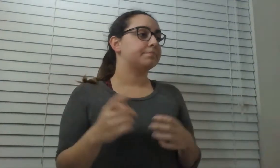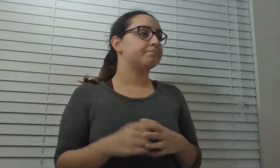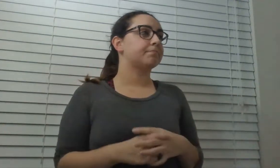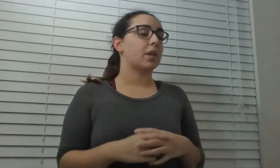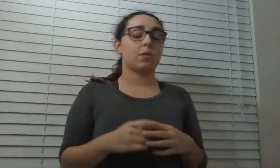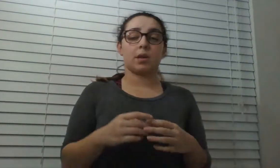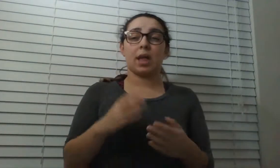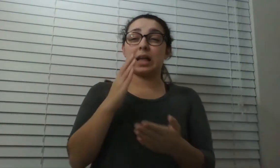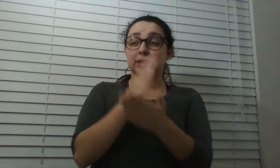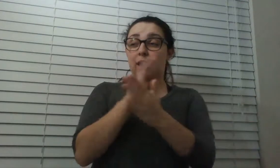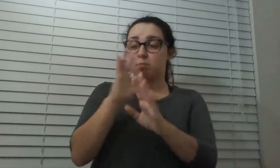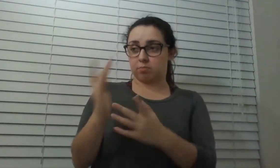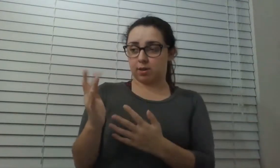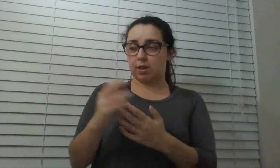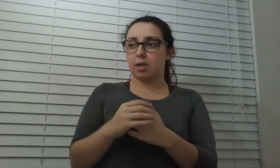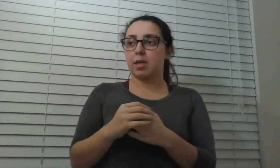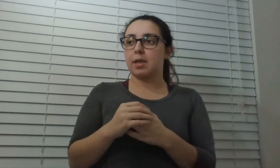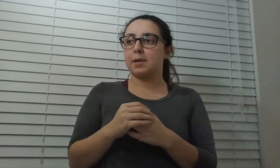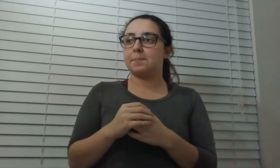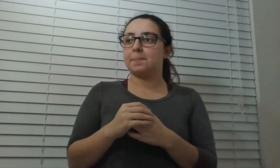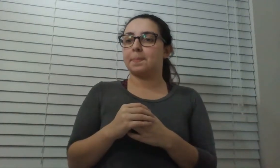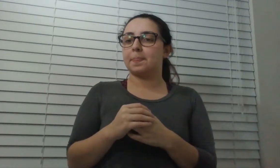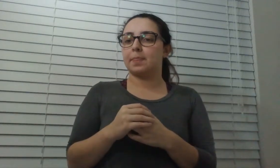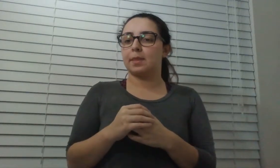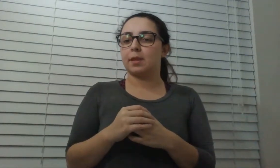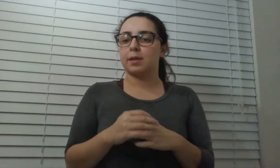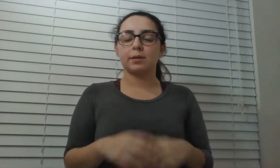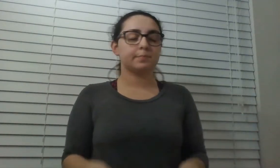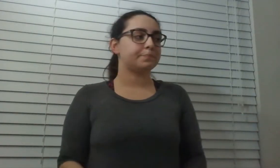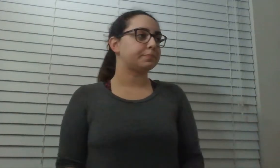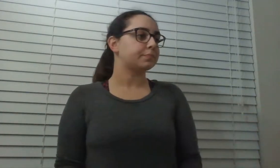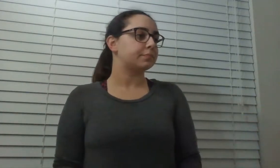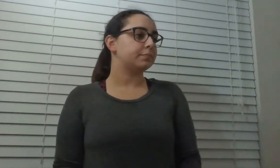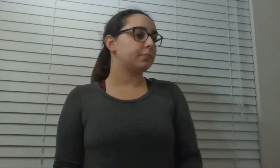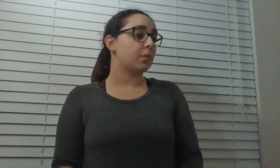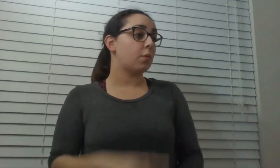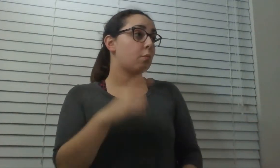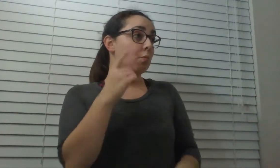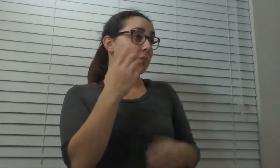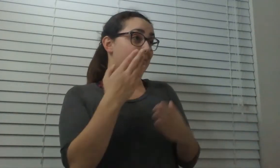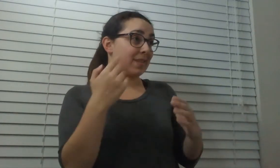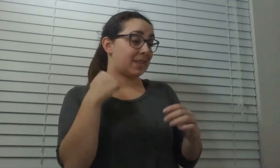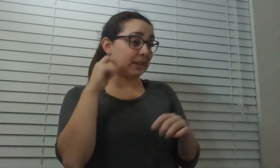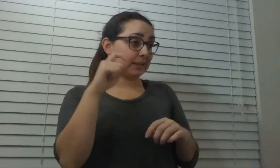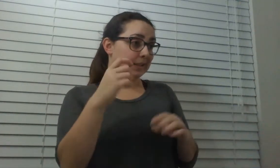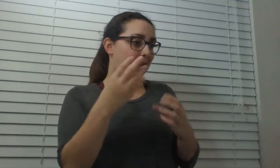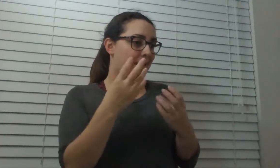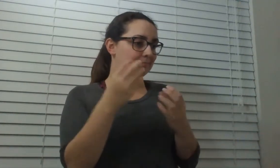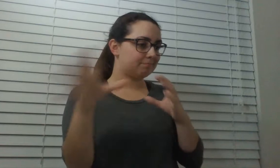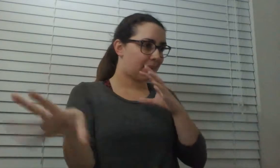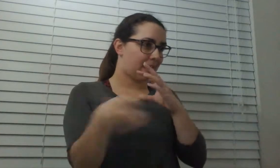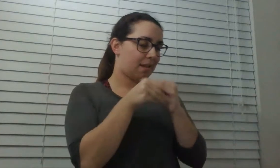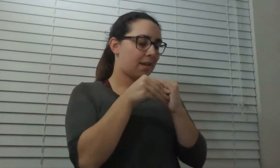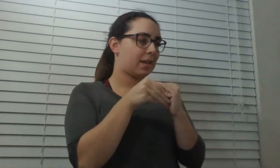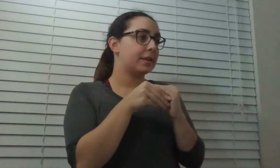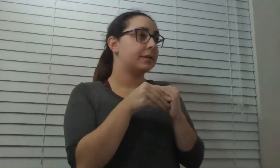sorry. You know what? I didn't set it up because one of the things I have to say about Rick was when he was a kid, his family moved around a